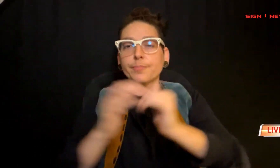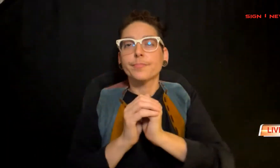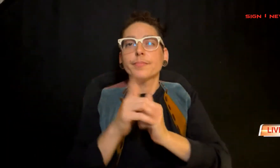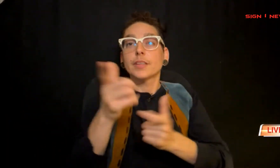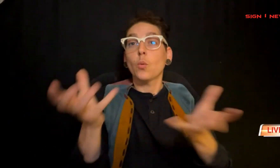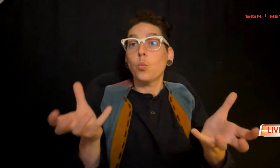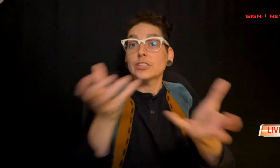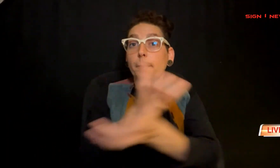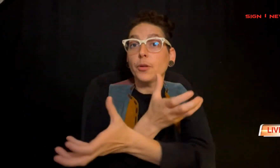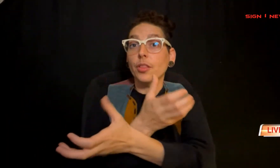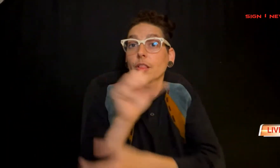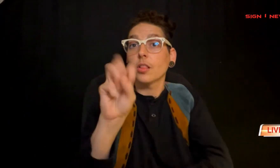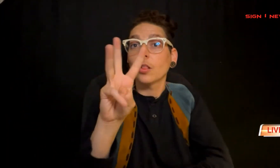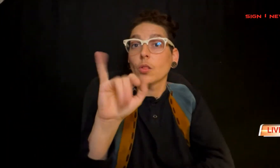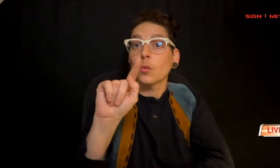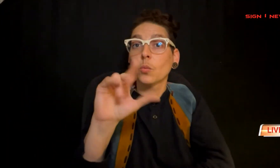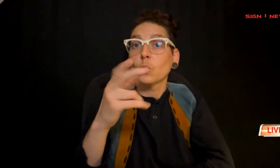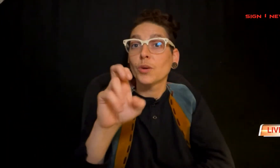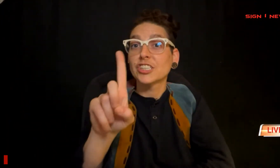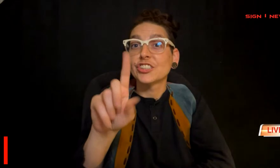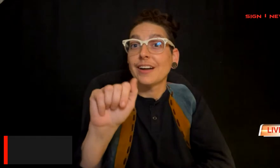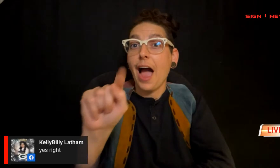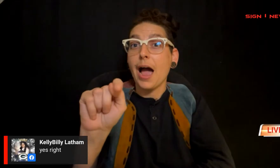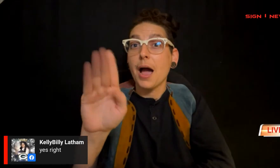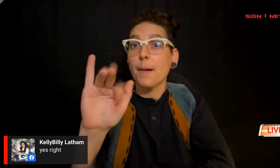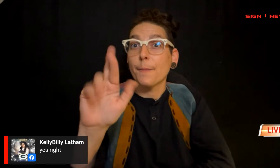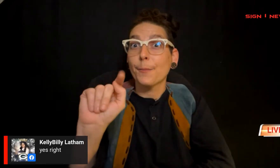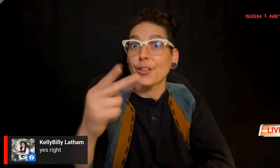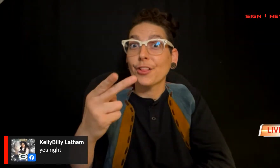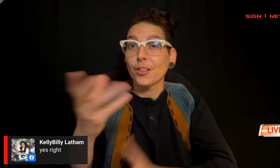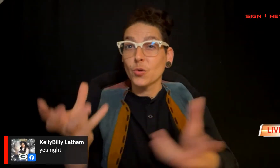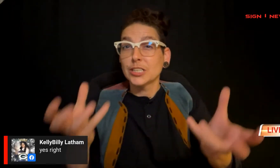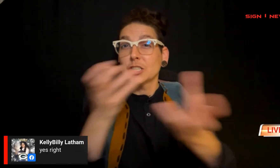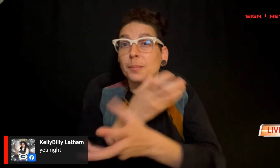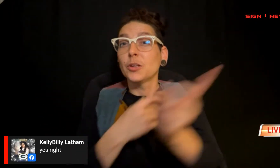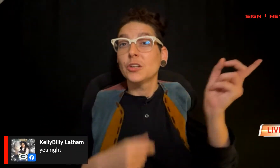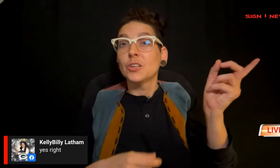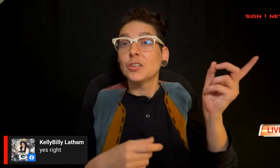Here's a perfect example. Switched at Birth,